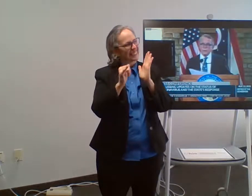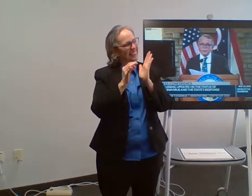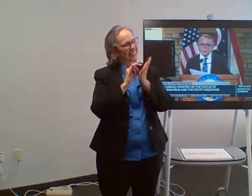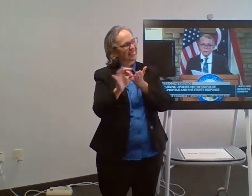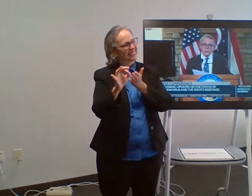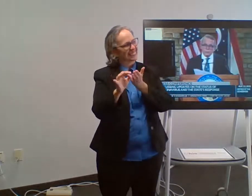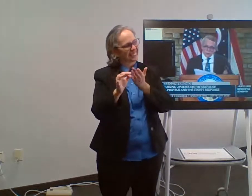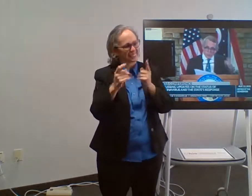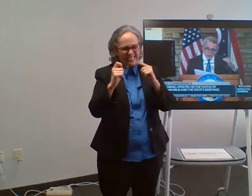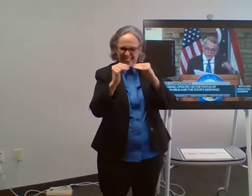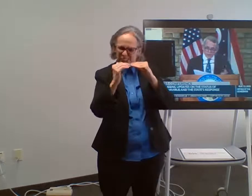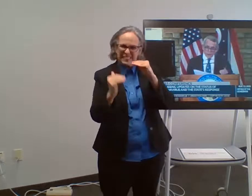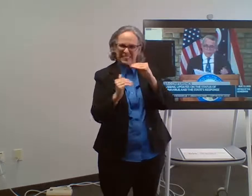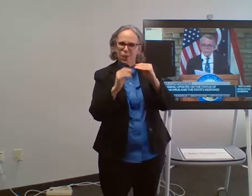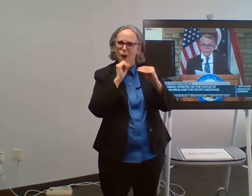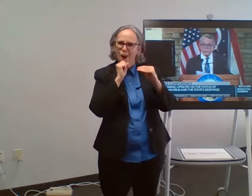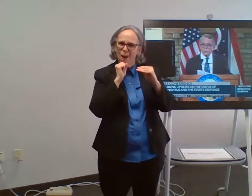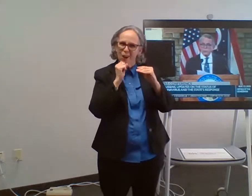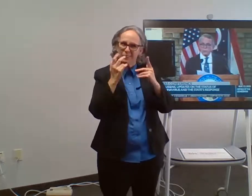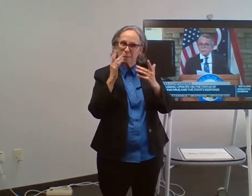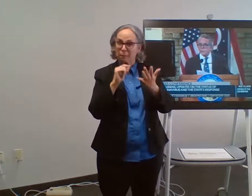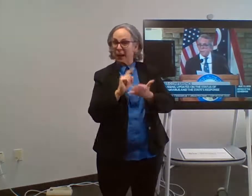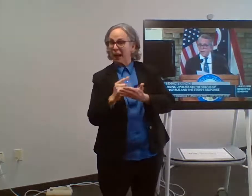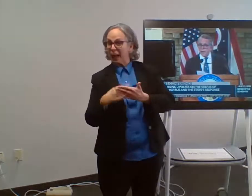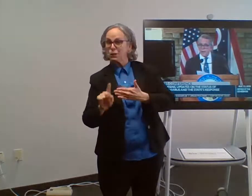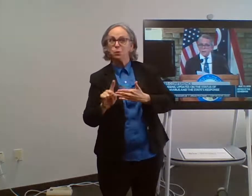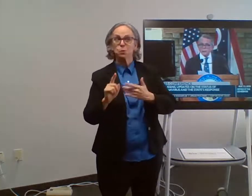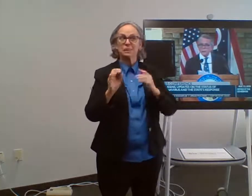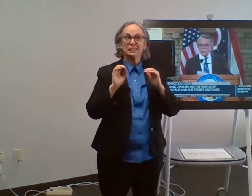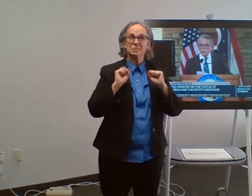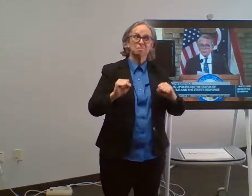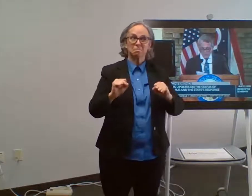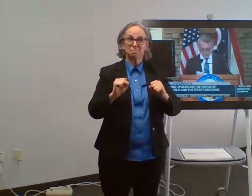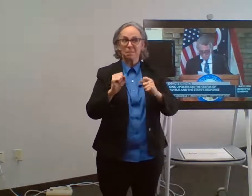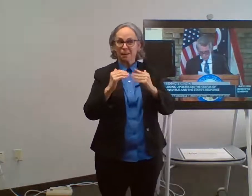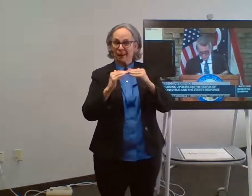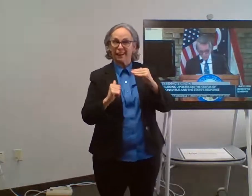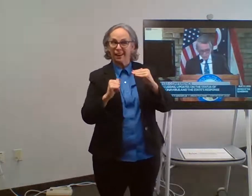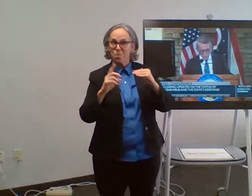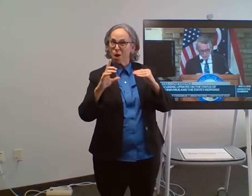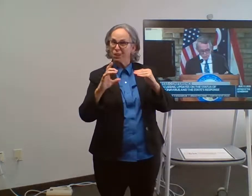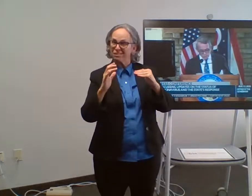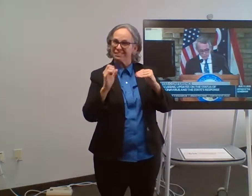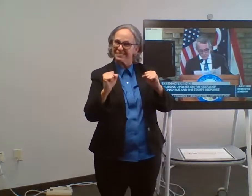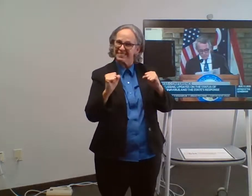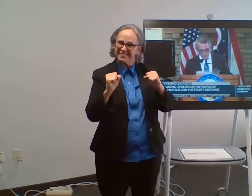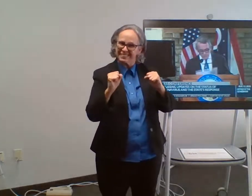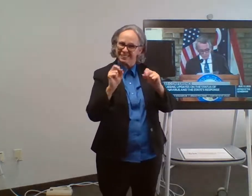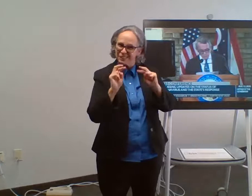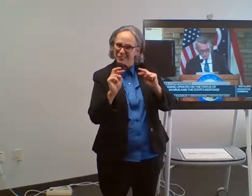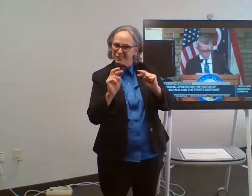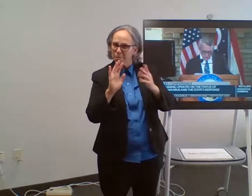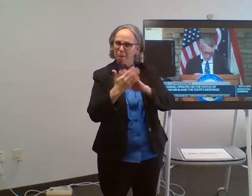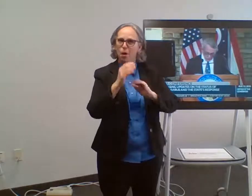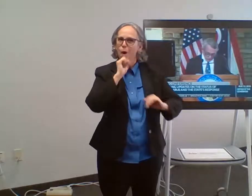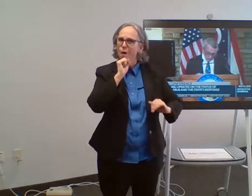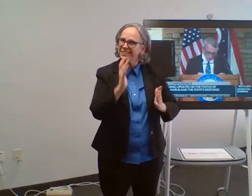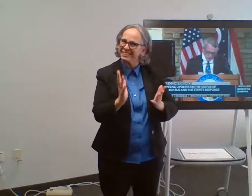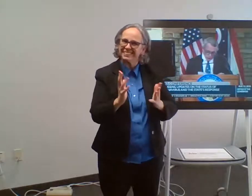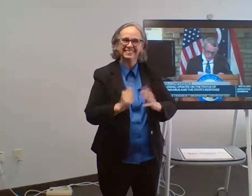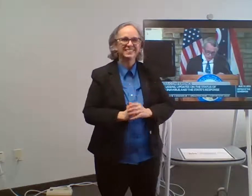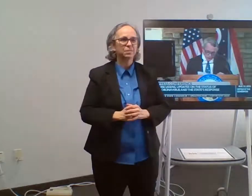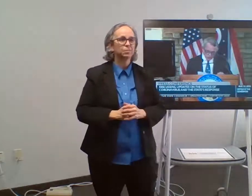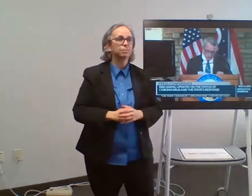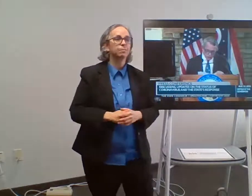by next week, Marion County cases will have eased down and Marion County will no longer be red. Mercer County, again,